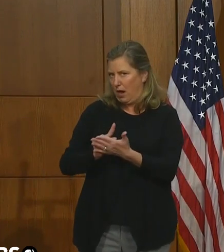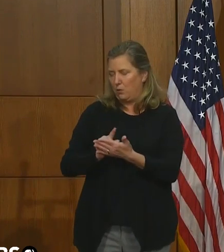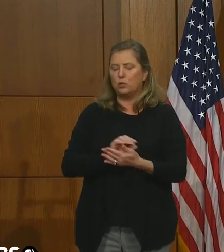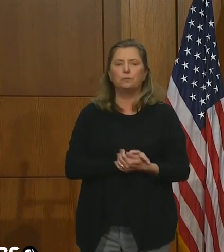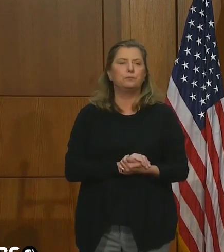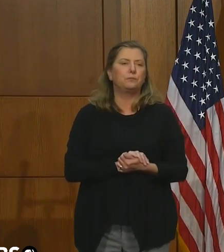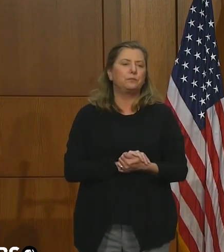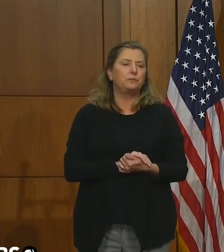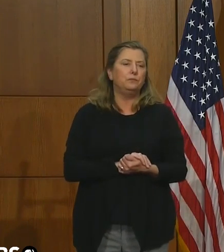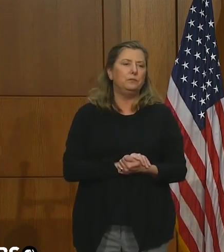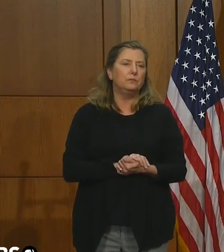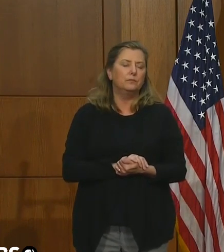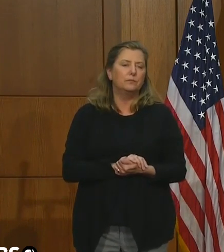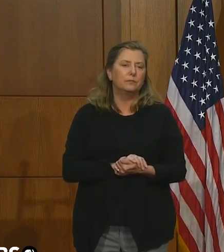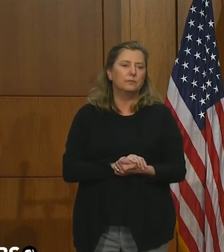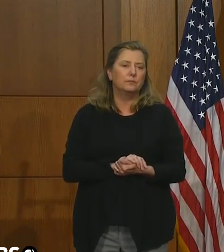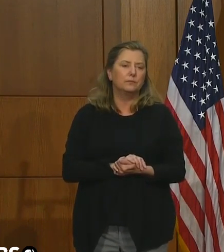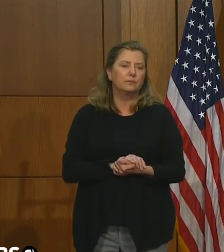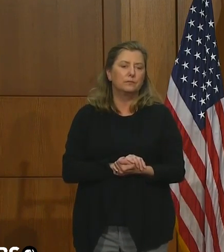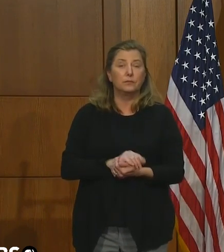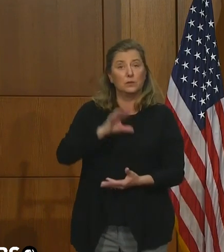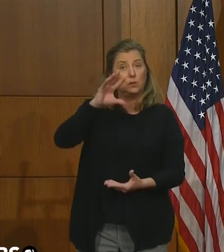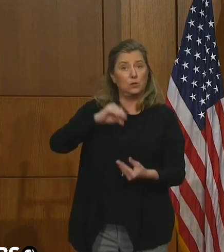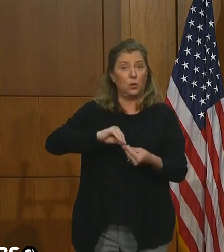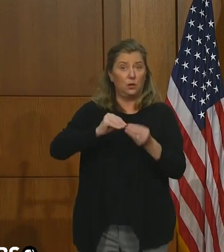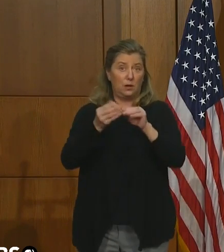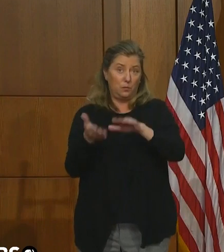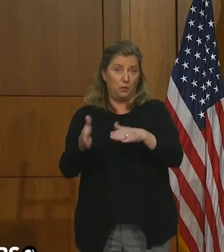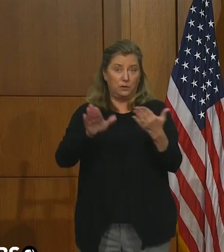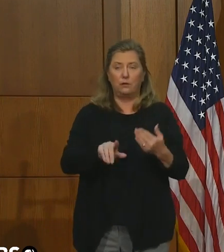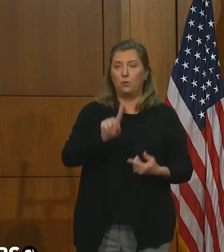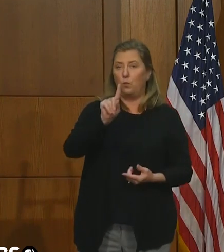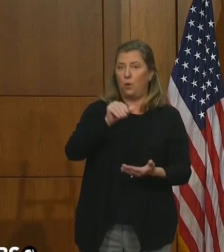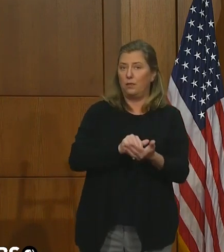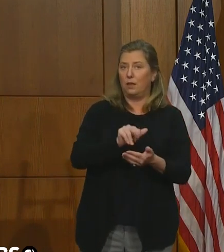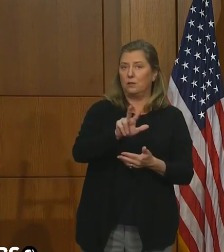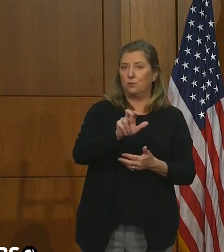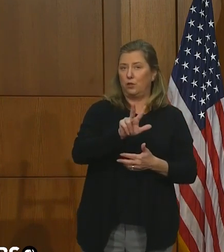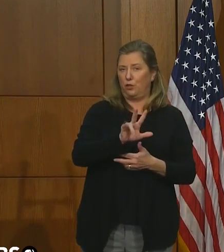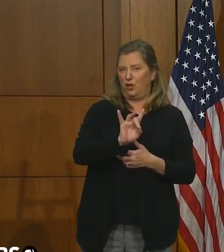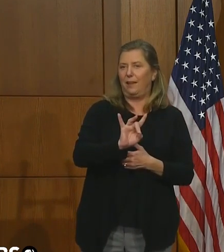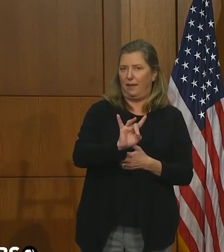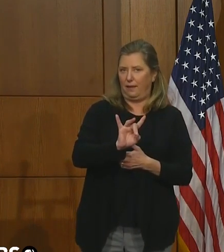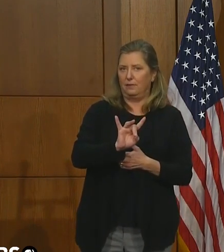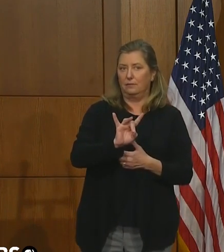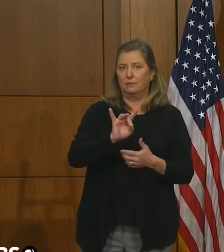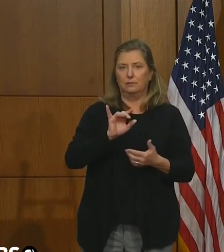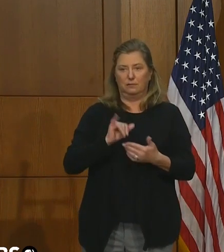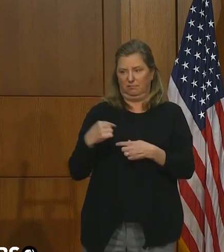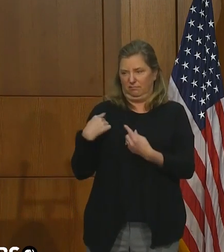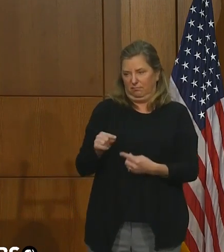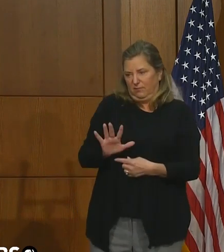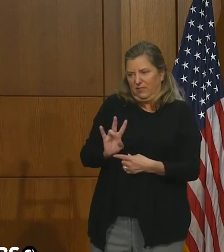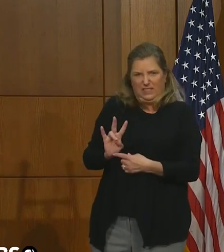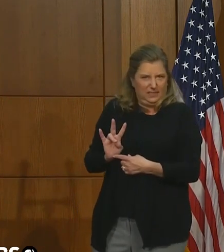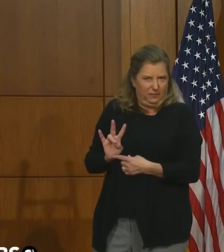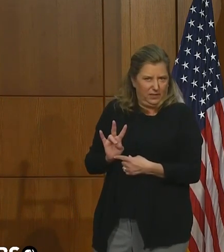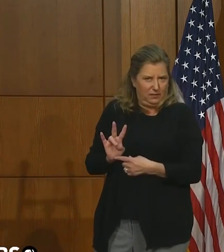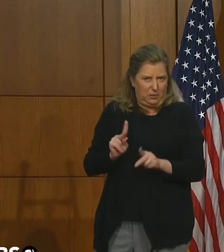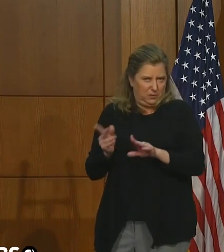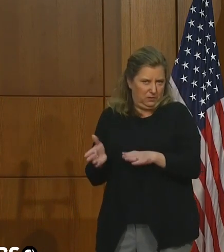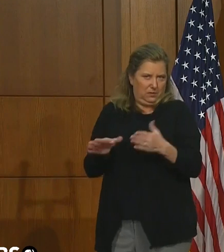reporting period. And we have a total number of deaths of 1,338, and that's 57 new deaths in that reporting,